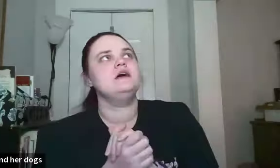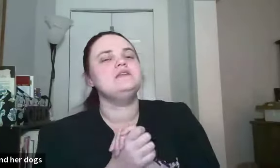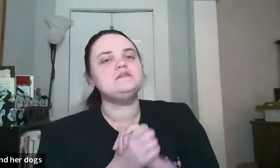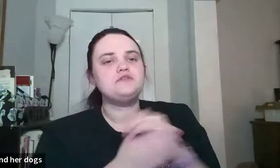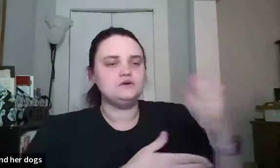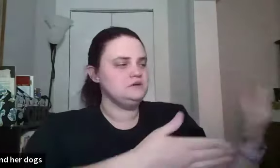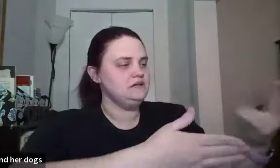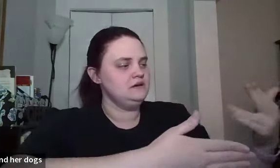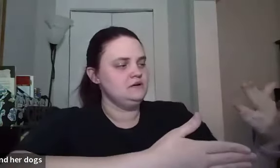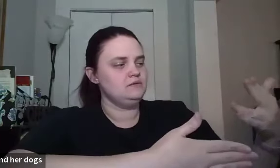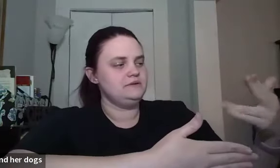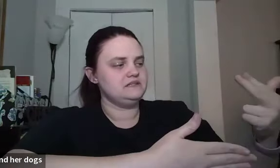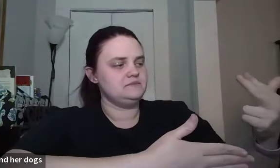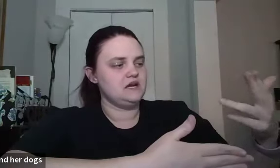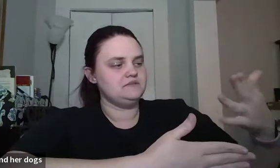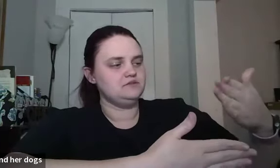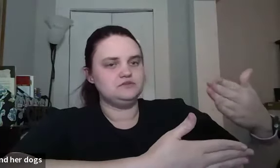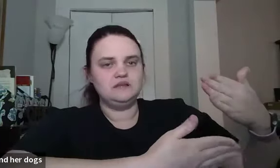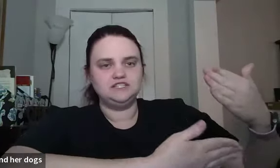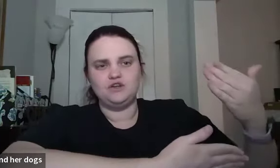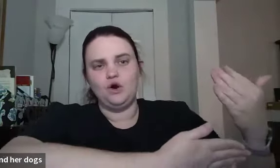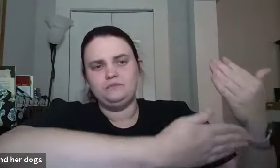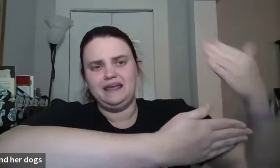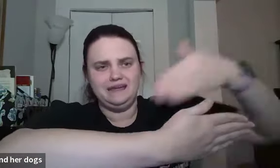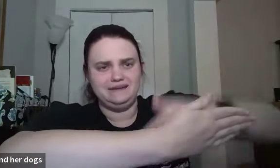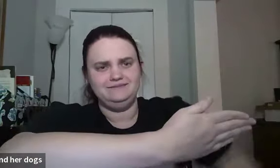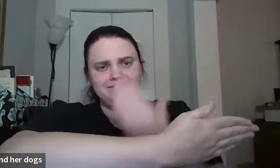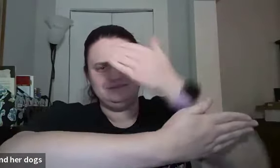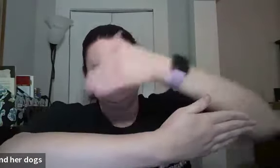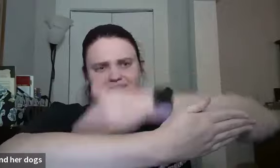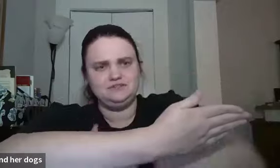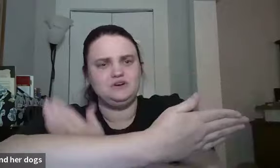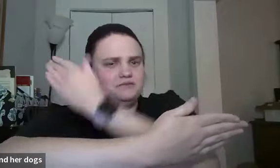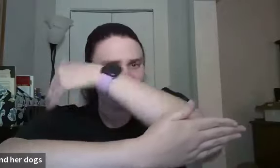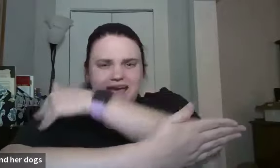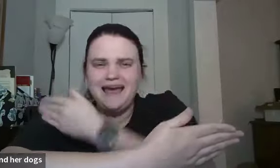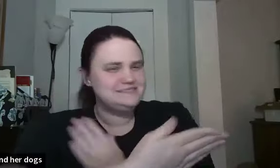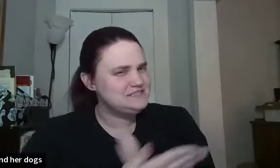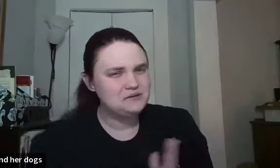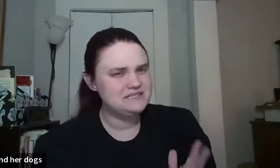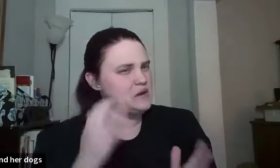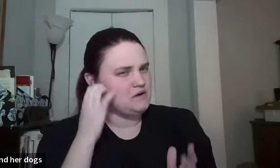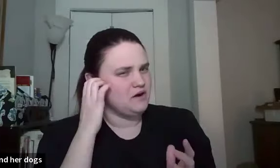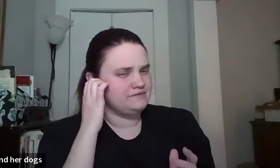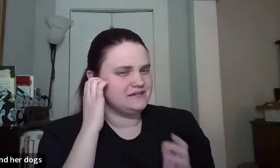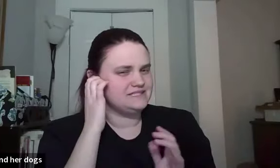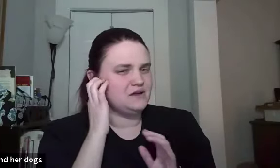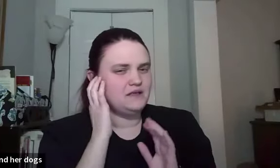And then the third one will be sometimes they'll do like just the open hand and do dolphin. Don't see that one often. I saw it like